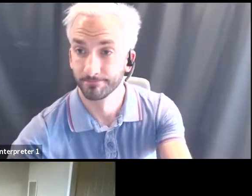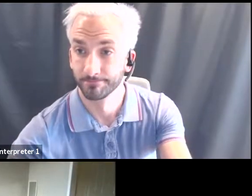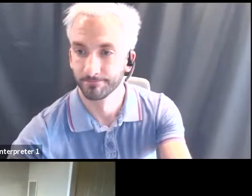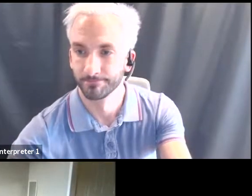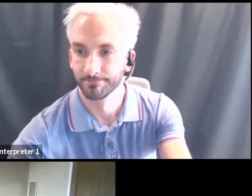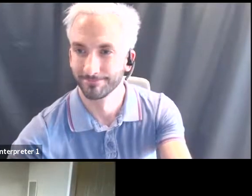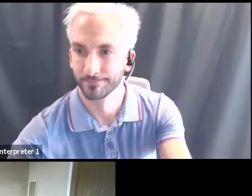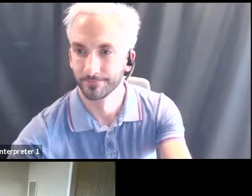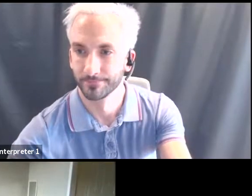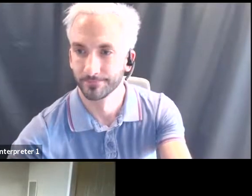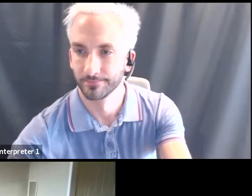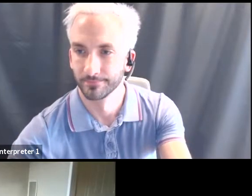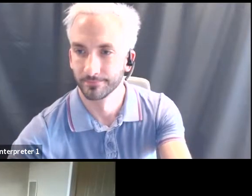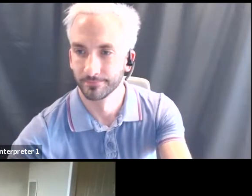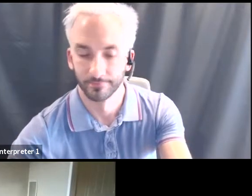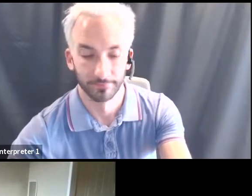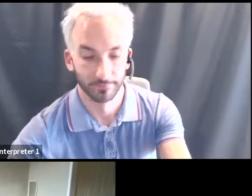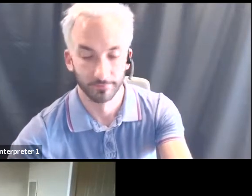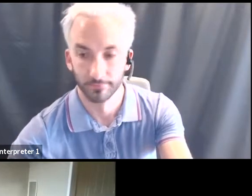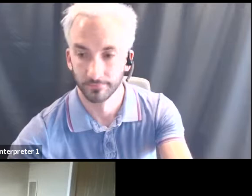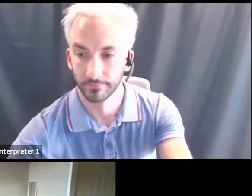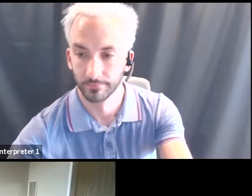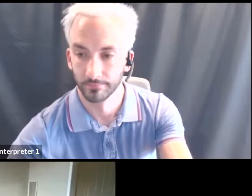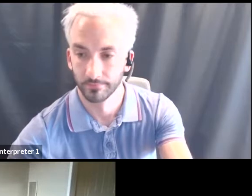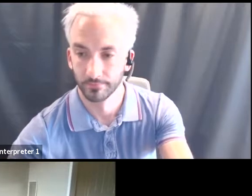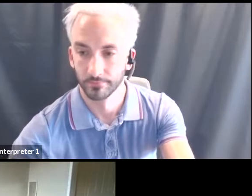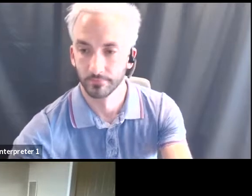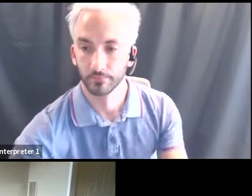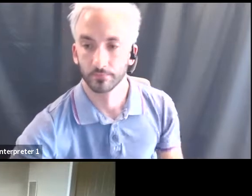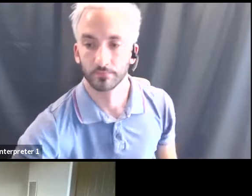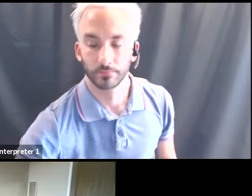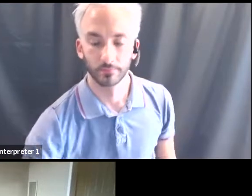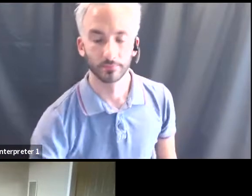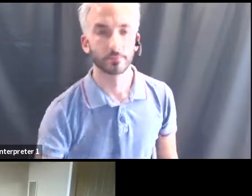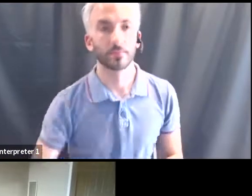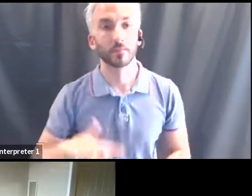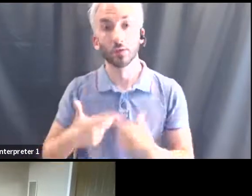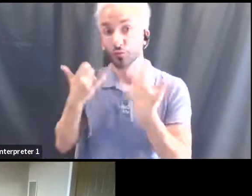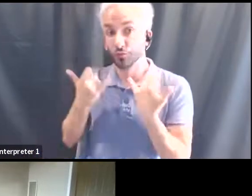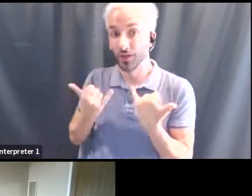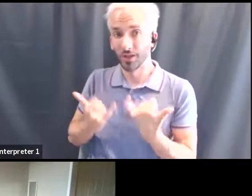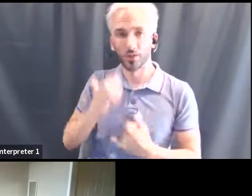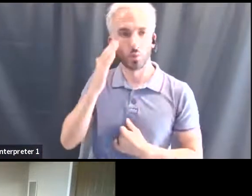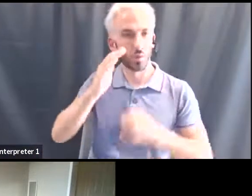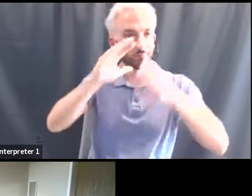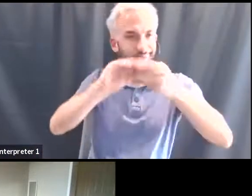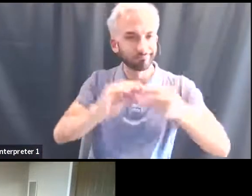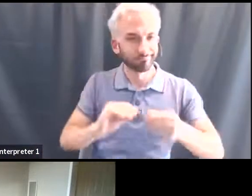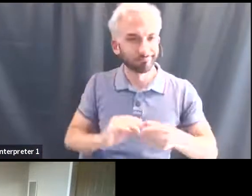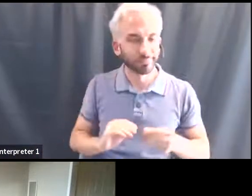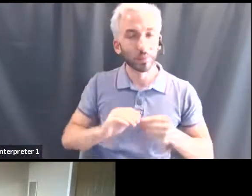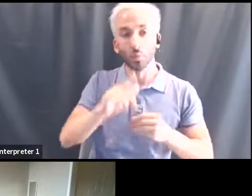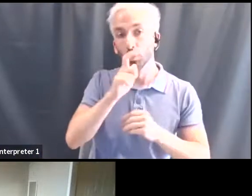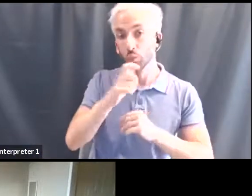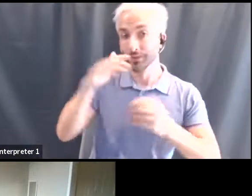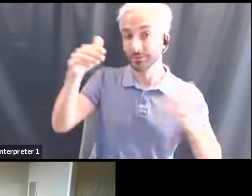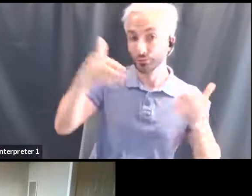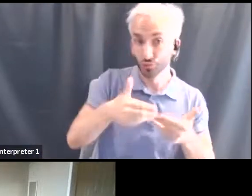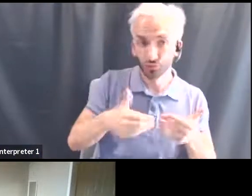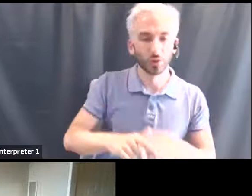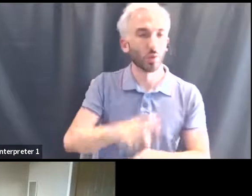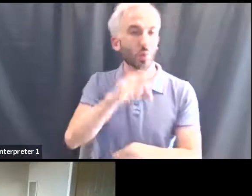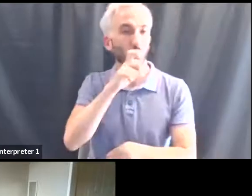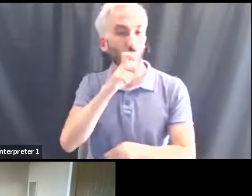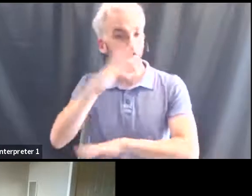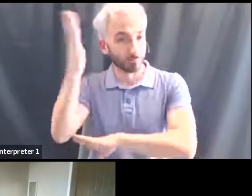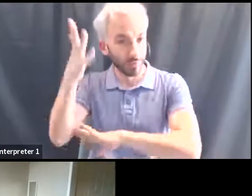Today we'll run out who's introducing and who's speaking, and then we'll pass it over to our first introducer of the day. Yes. Today we have